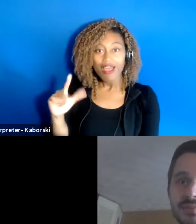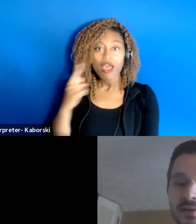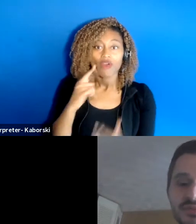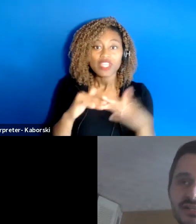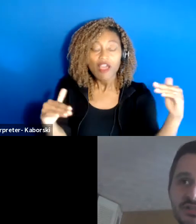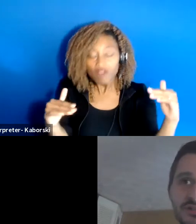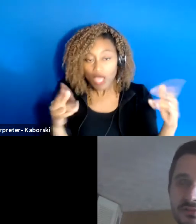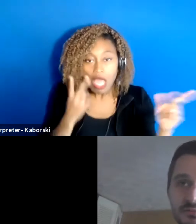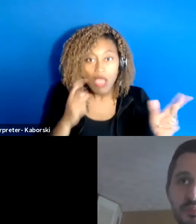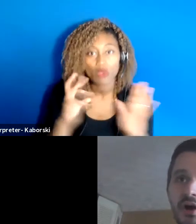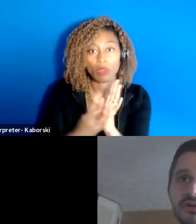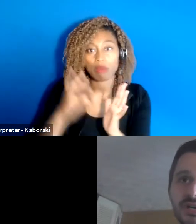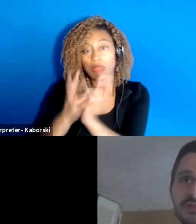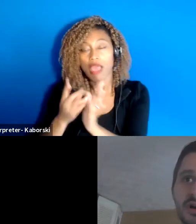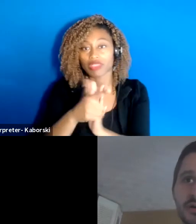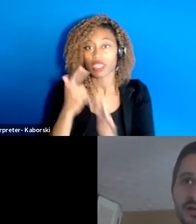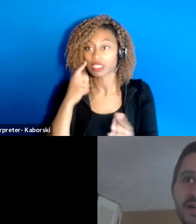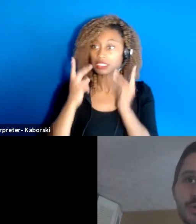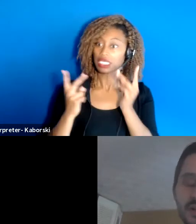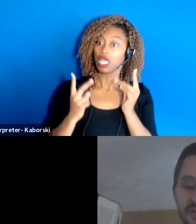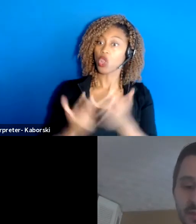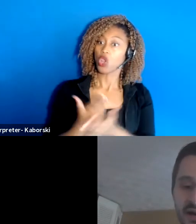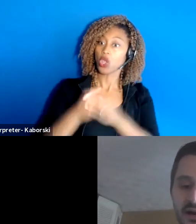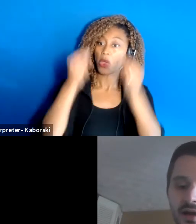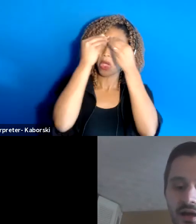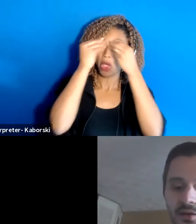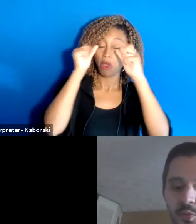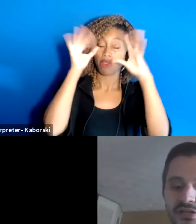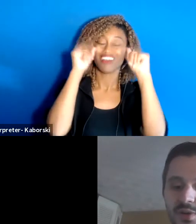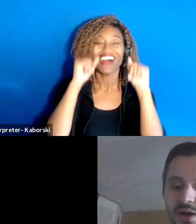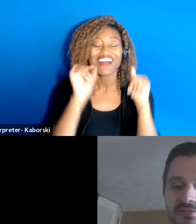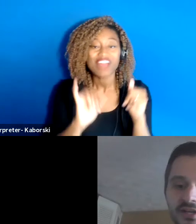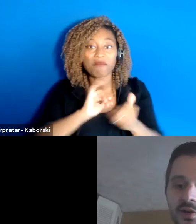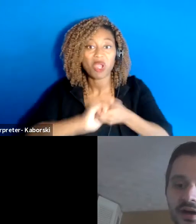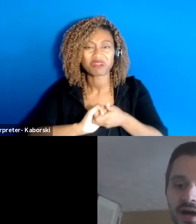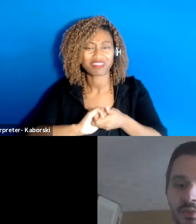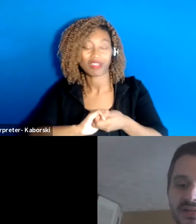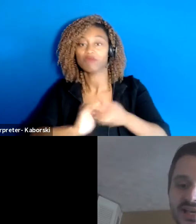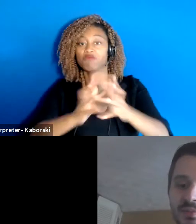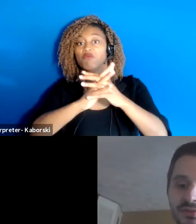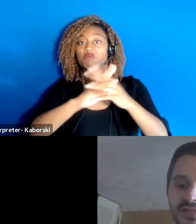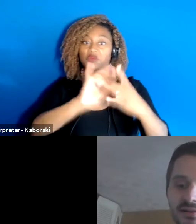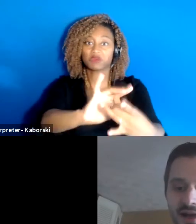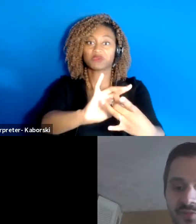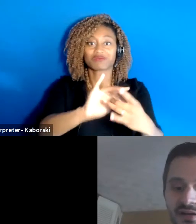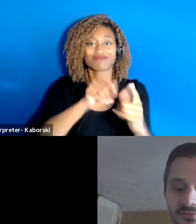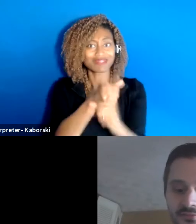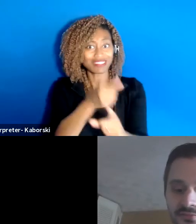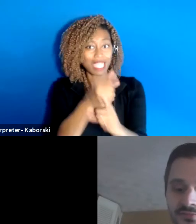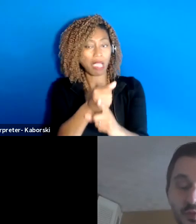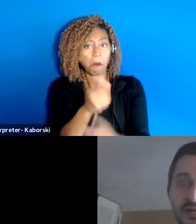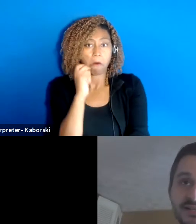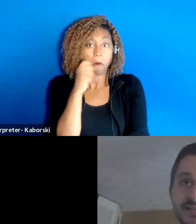And sometimes it's just partnerships are naturally forming. We do have, you know, a couple examples that have